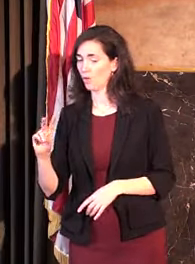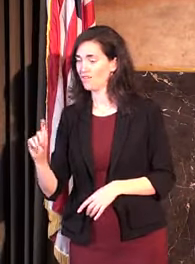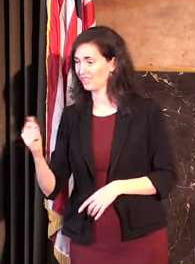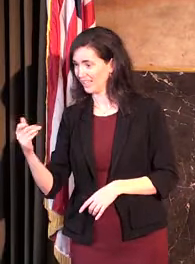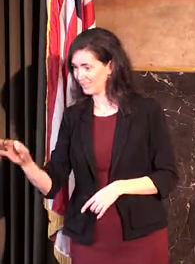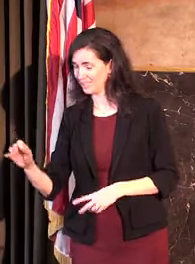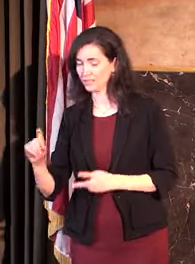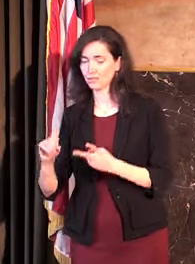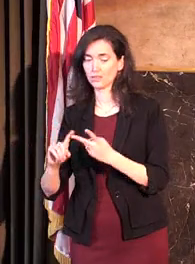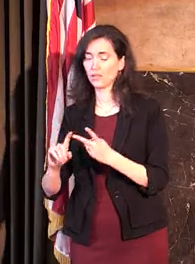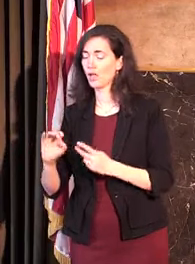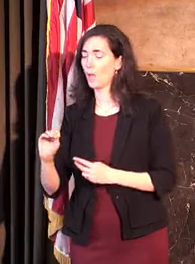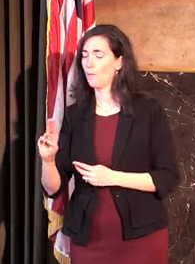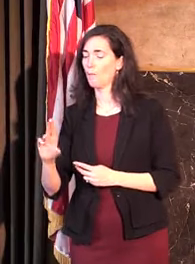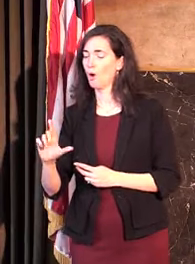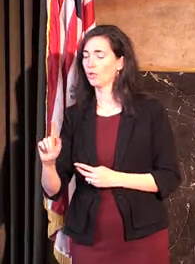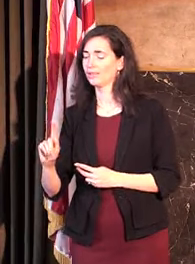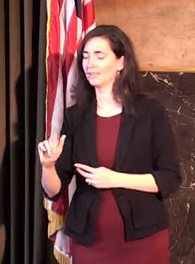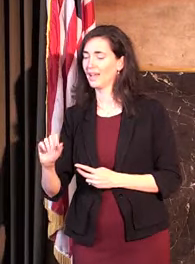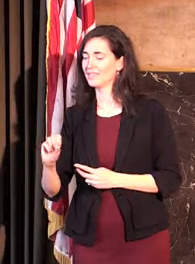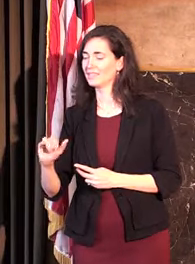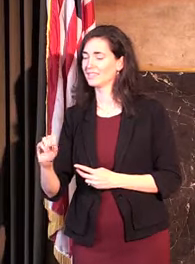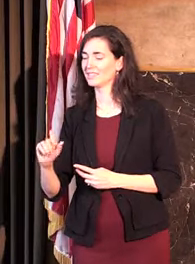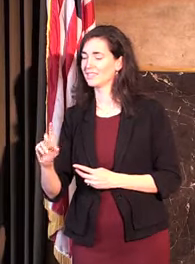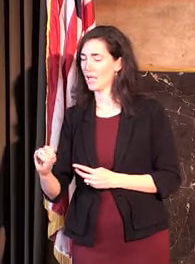inflammatory syndrome in children, that's just false.